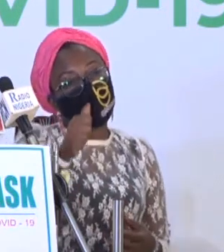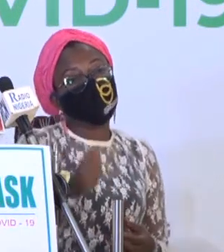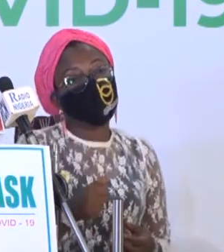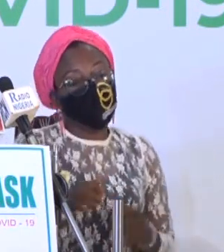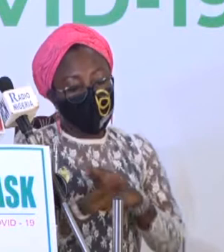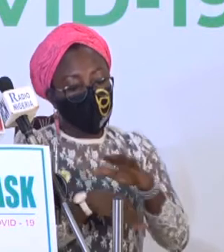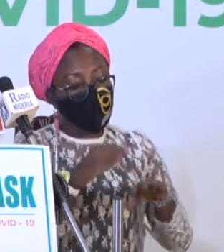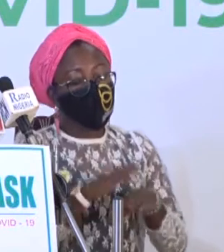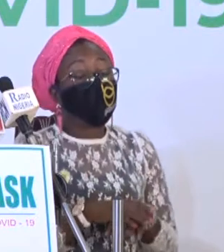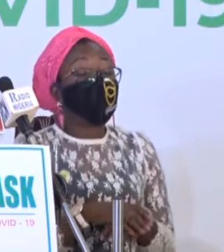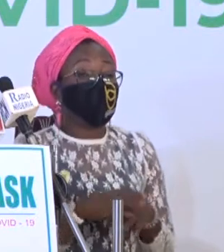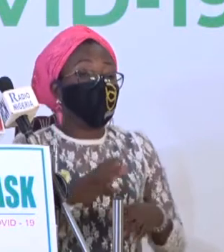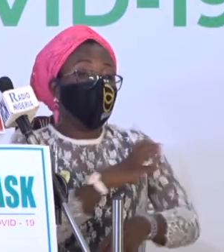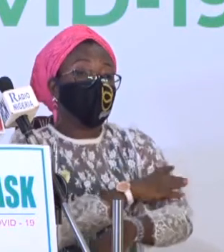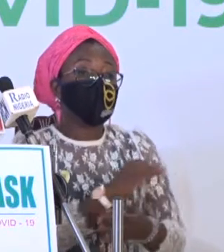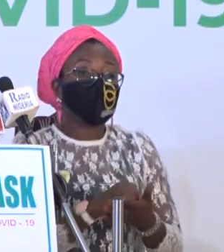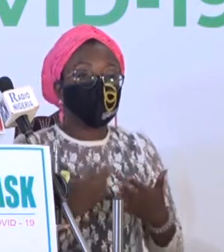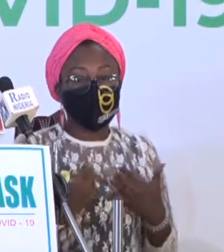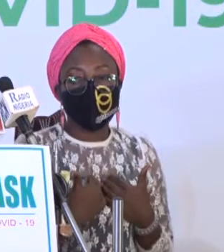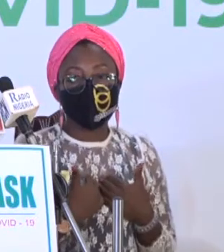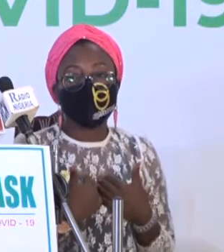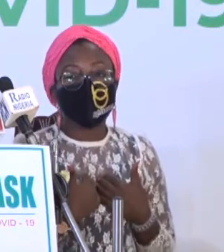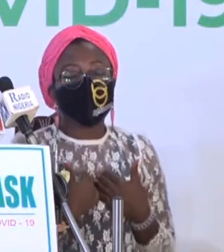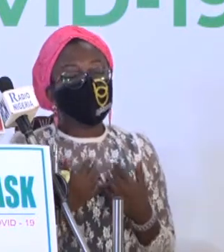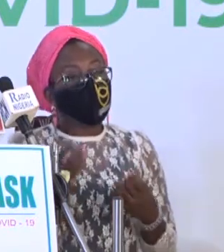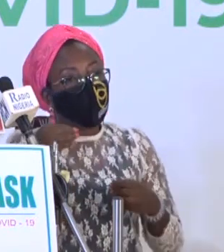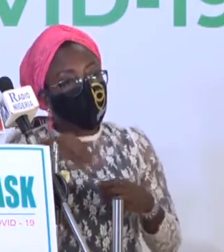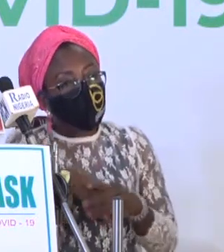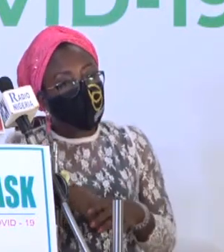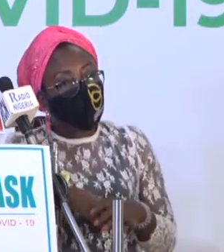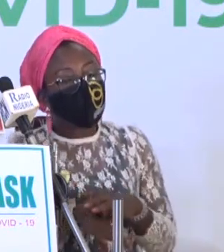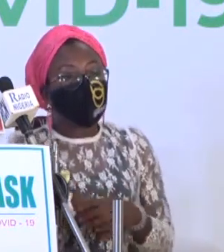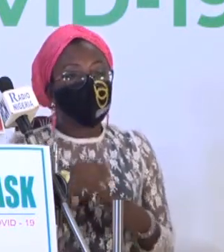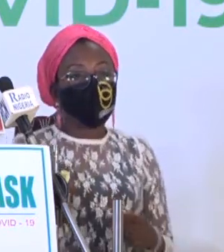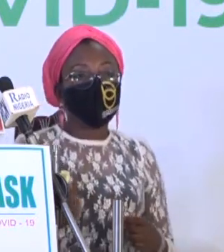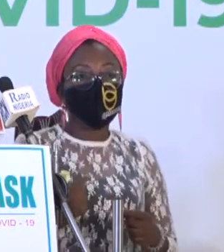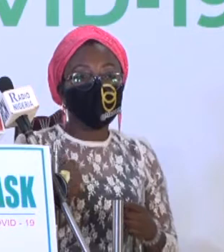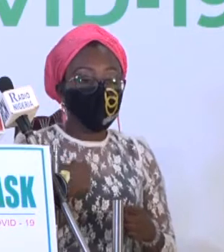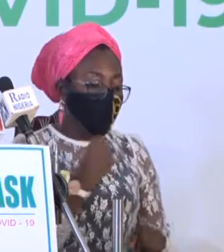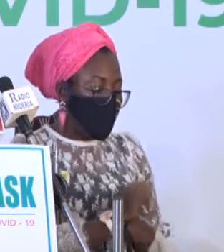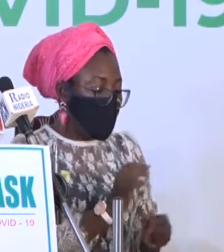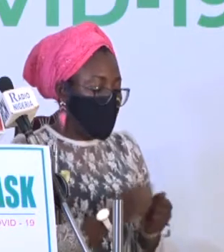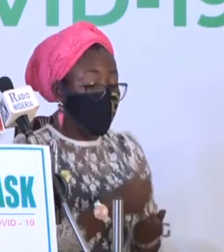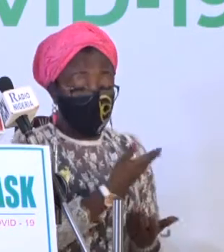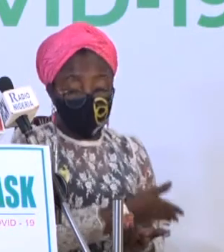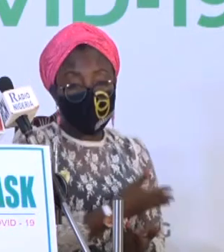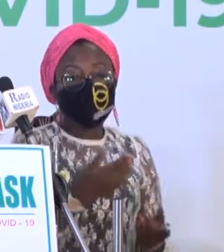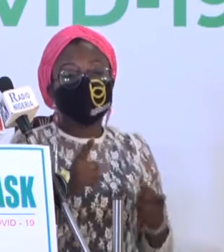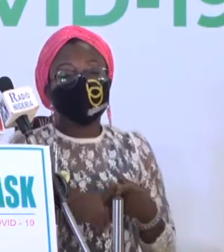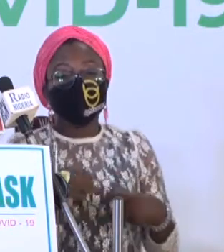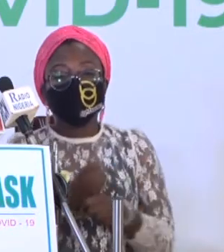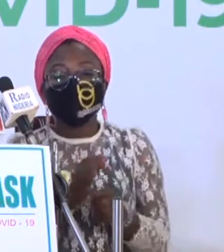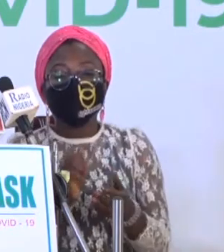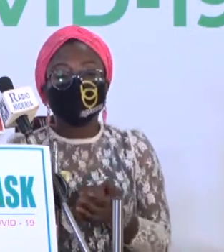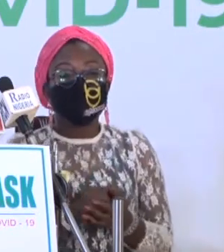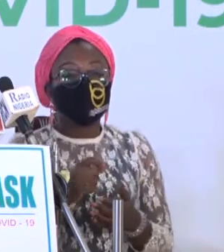powers given, we have added condition of entry into Nigeria to be COVID tests. I think we work out with people to make sure people comply before they enter